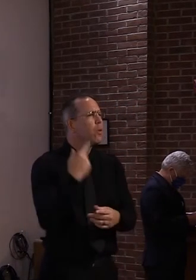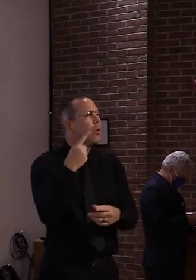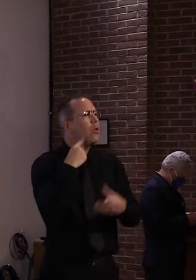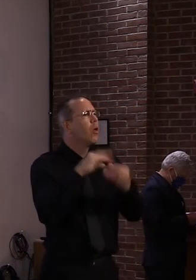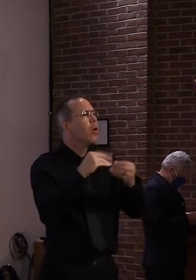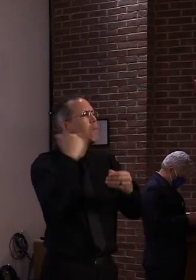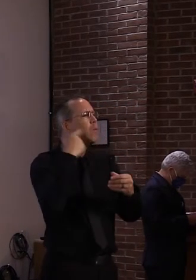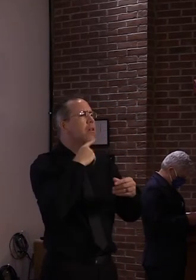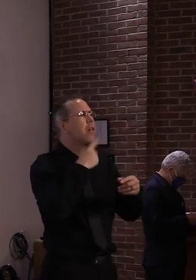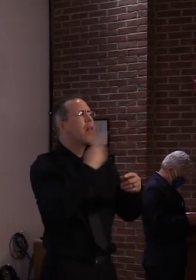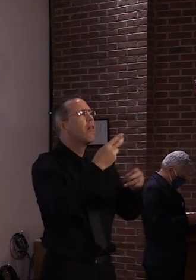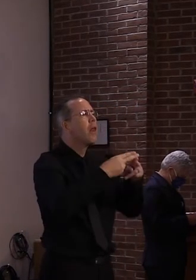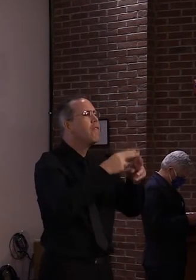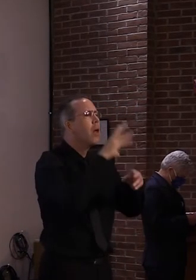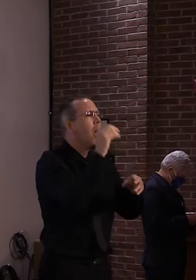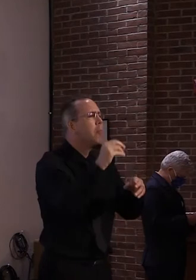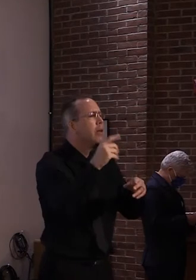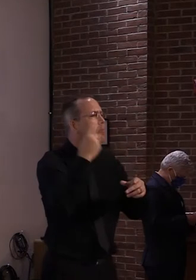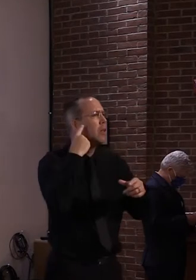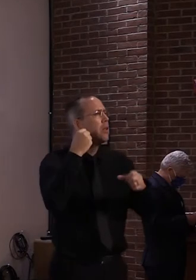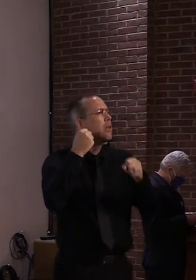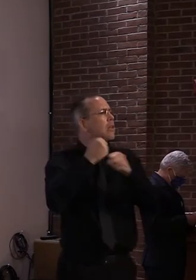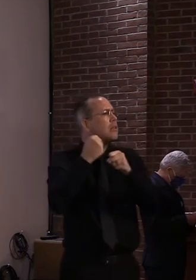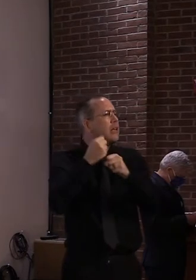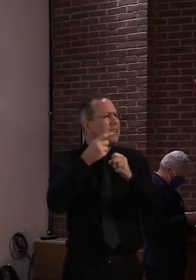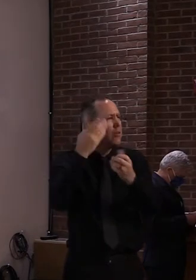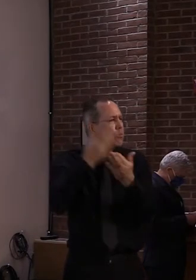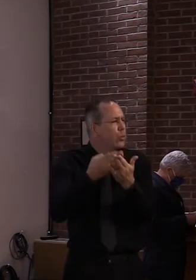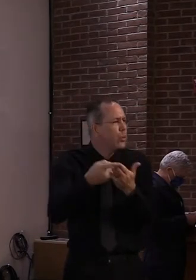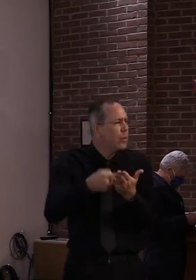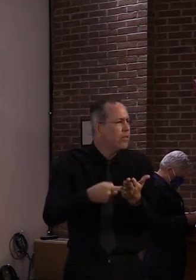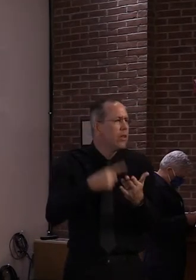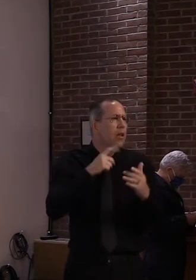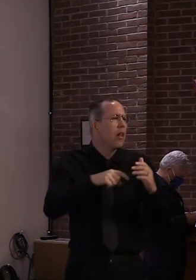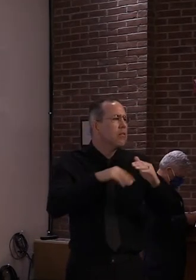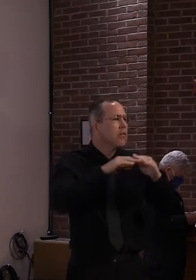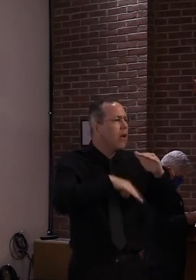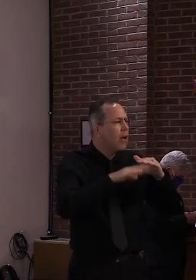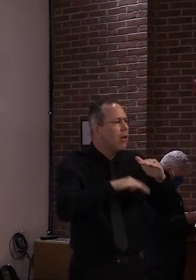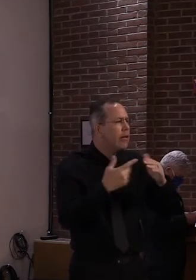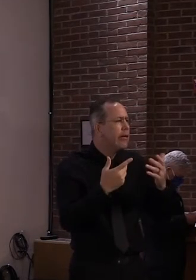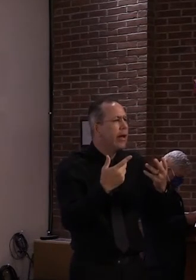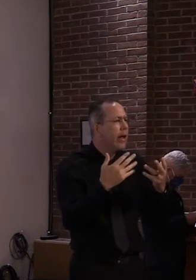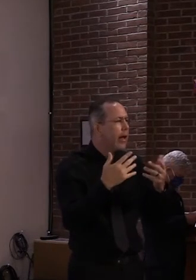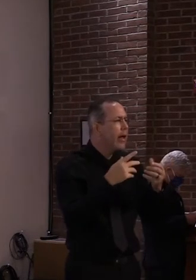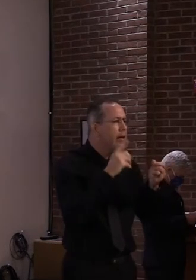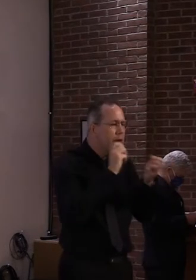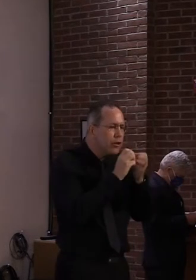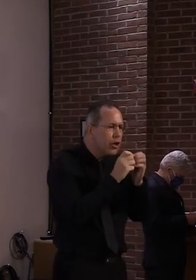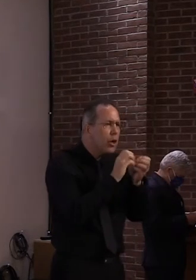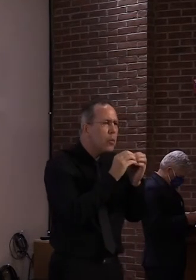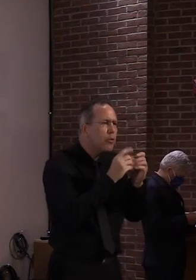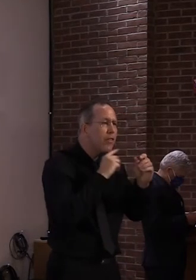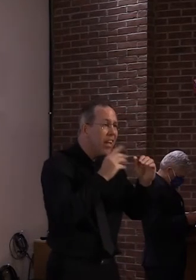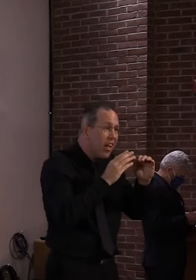who. Okay. Yeah. You know, who might have. Yeah.